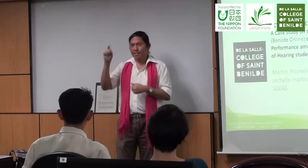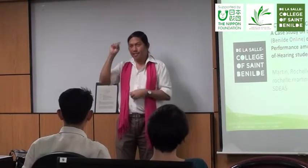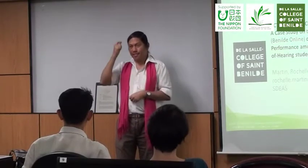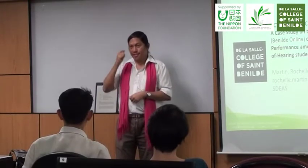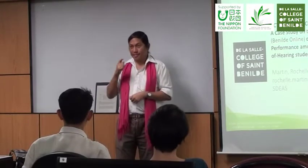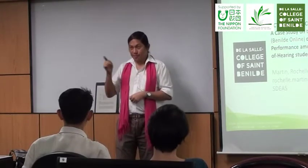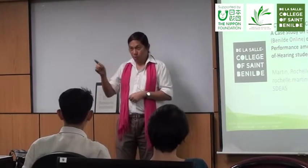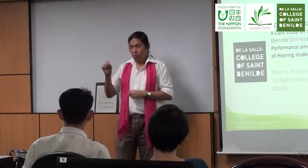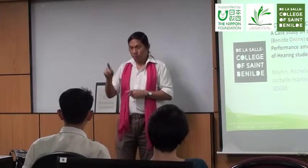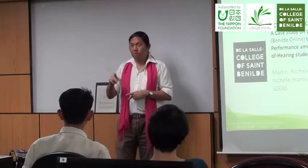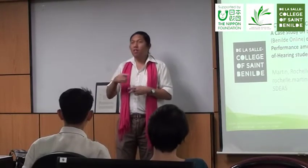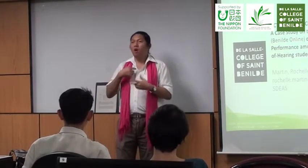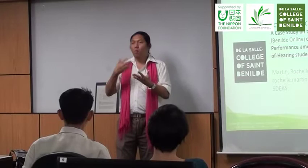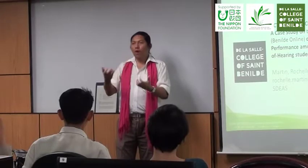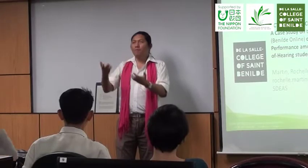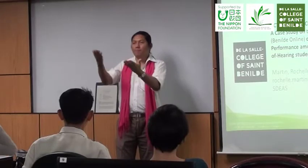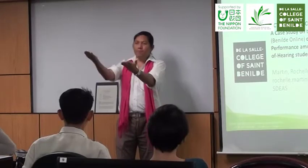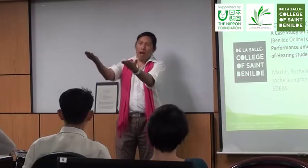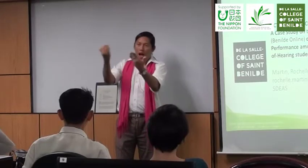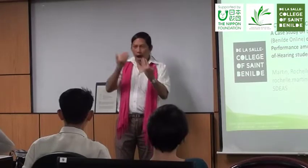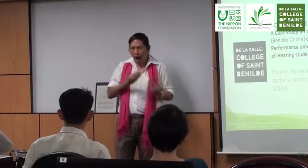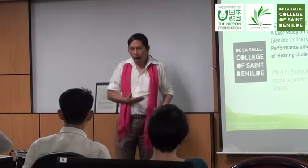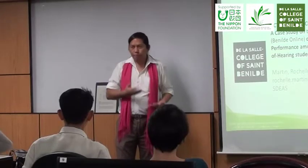we have a new research assistant and